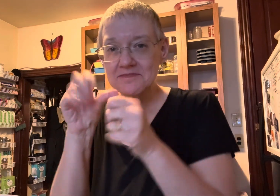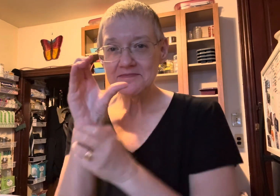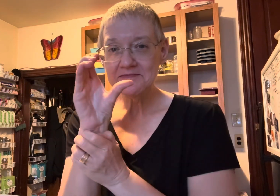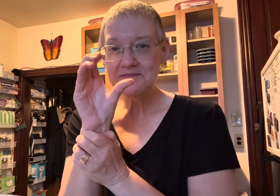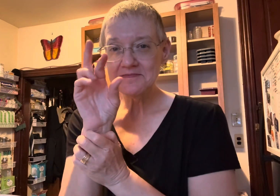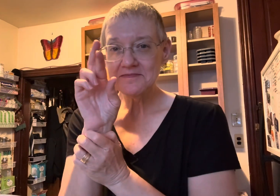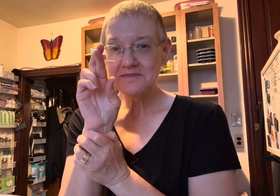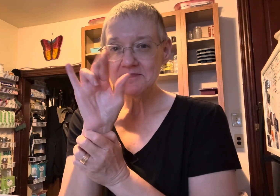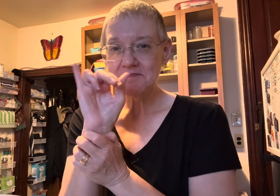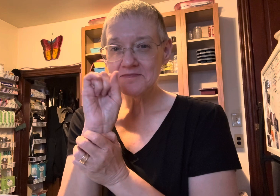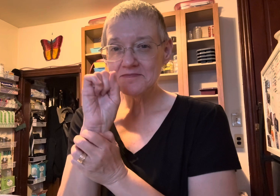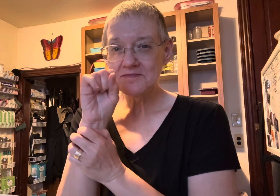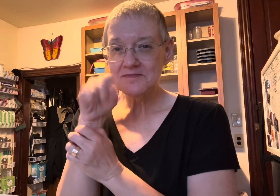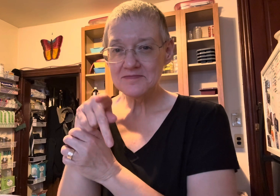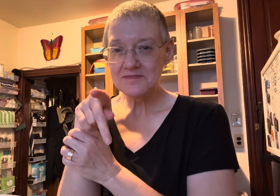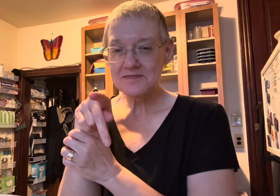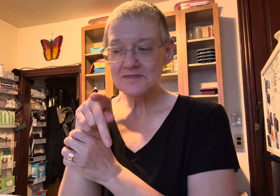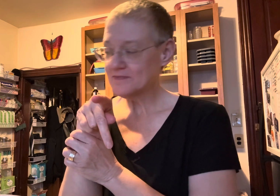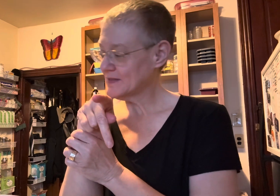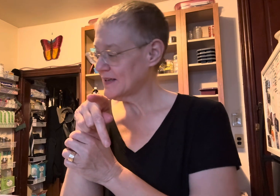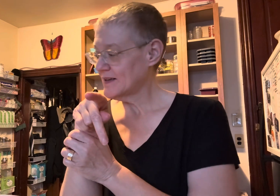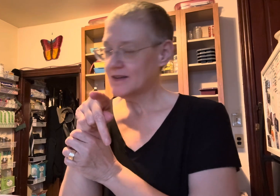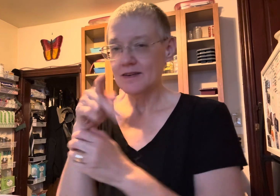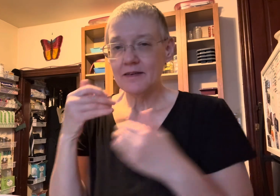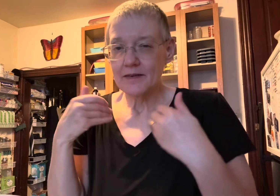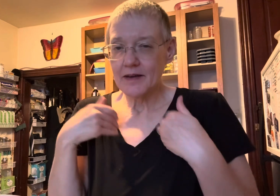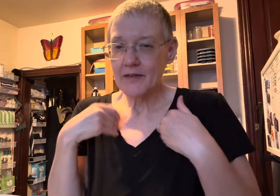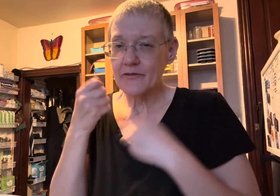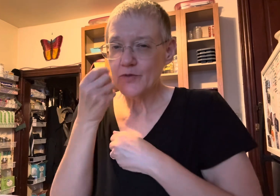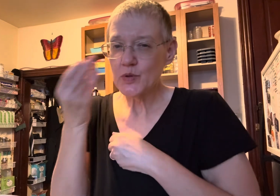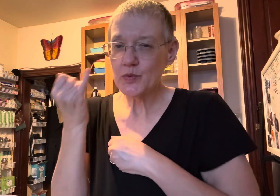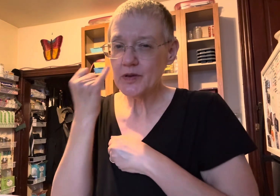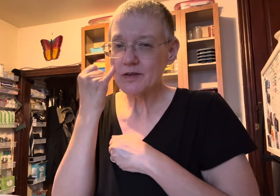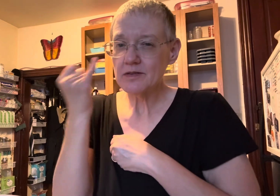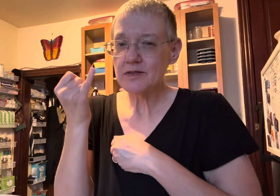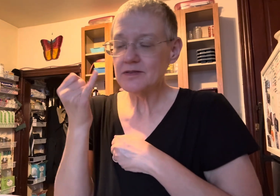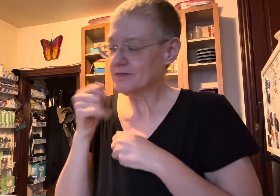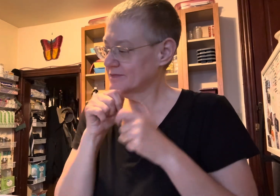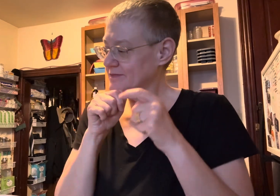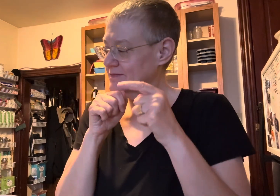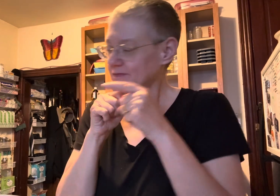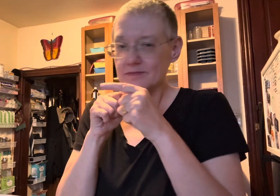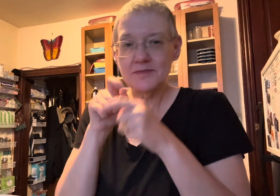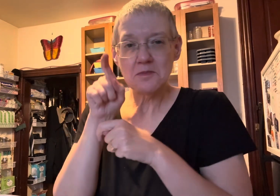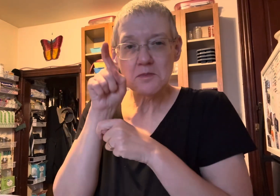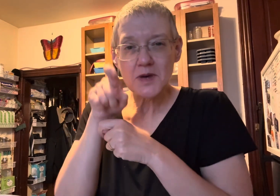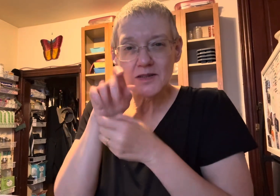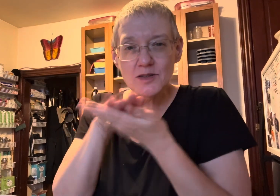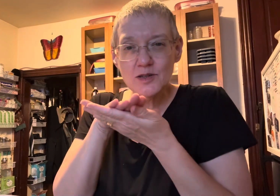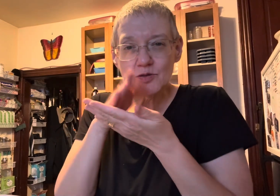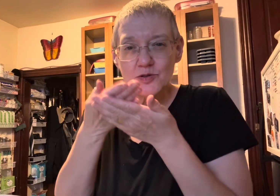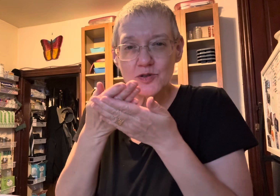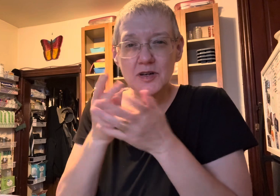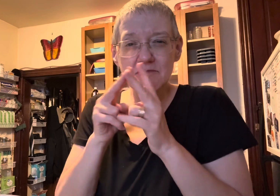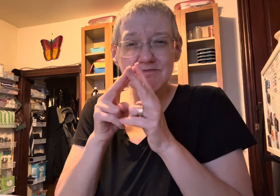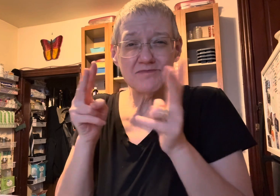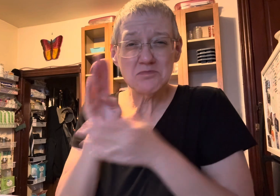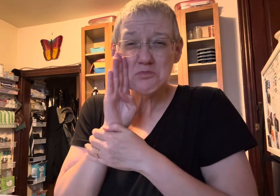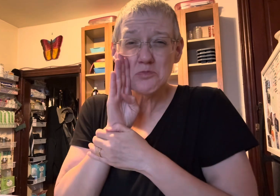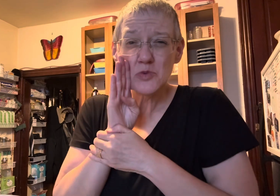The goal is they'll stay crispy. I have a few ideas. These have